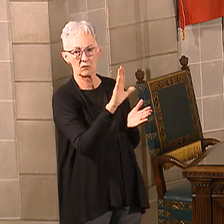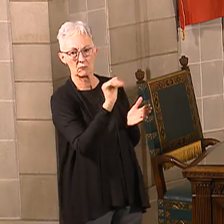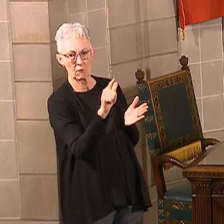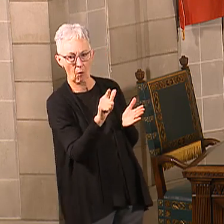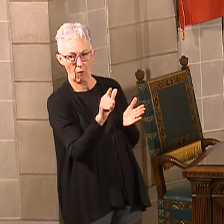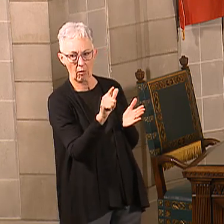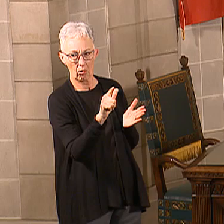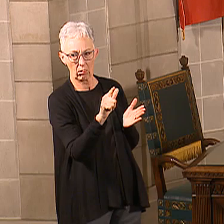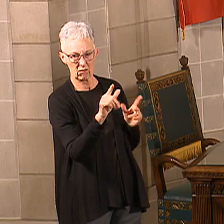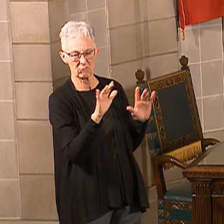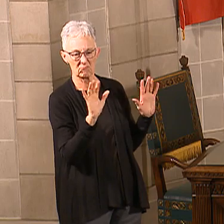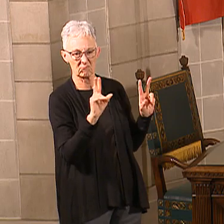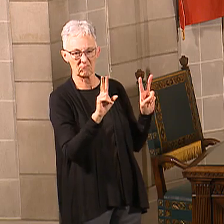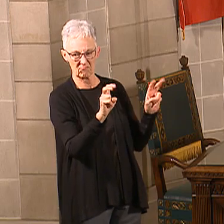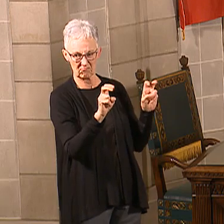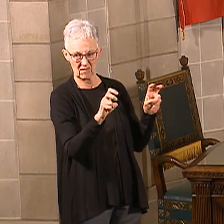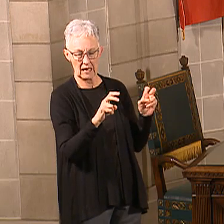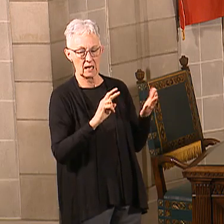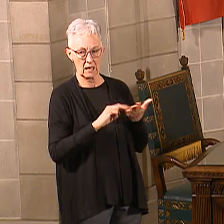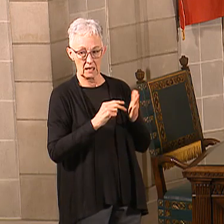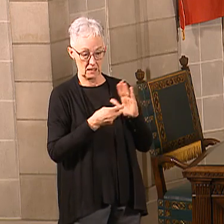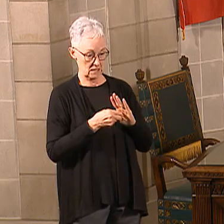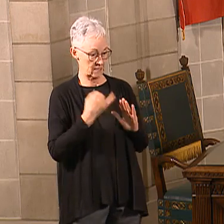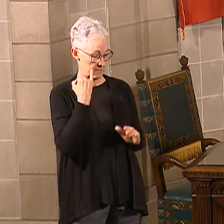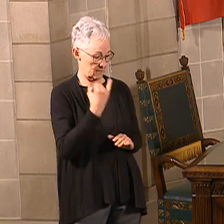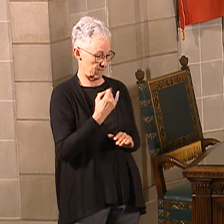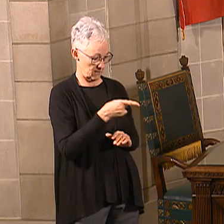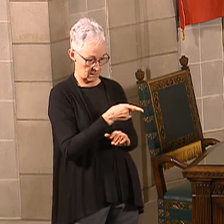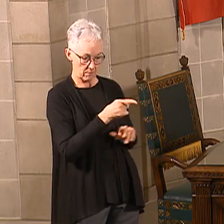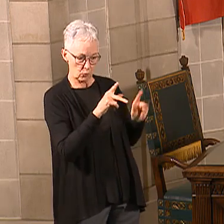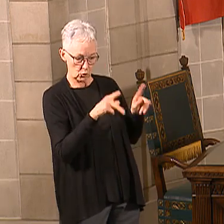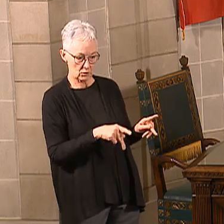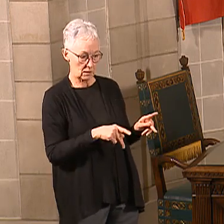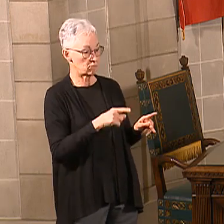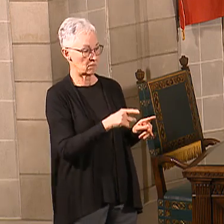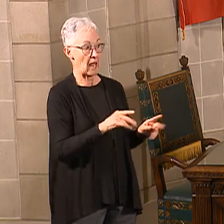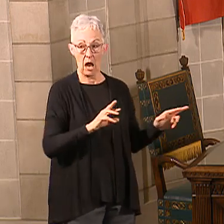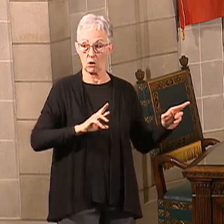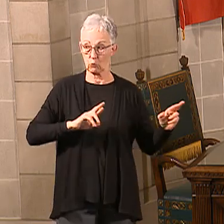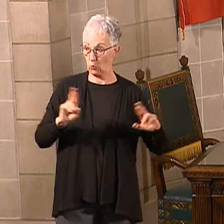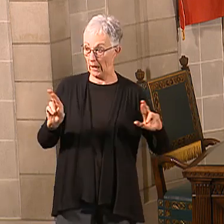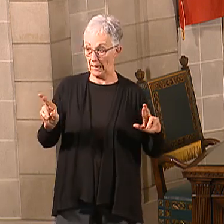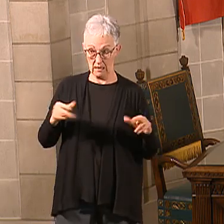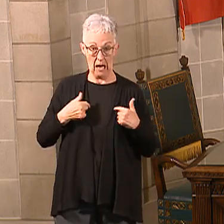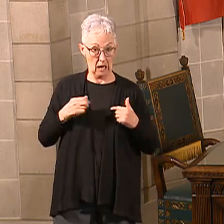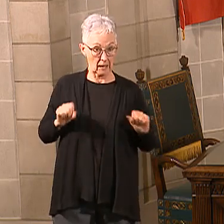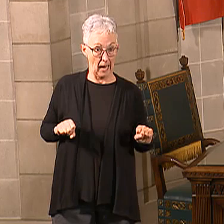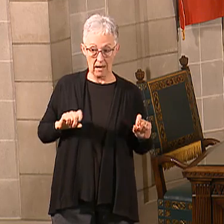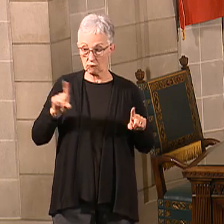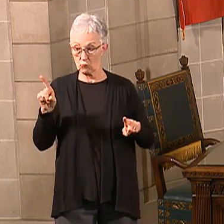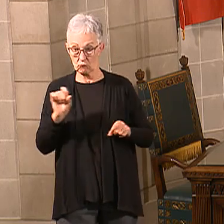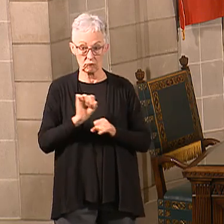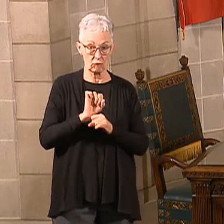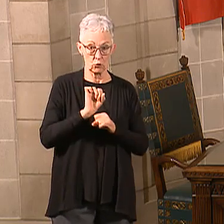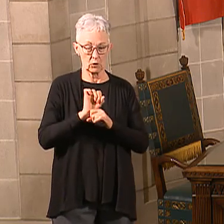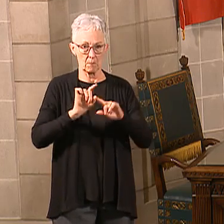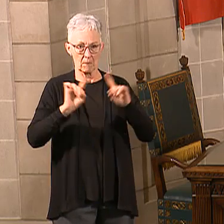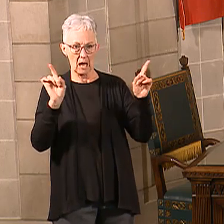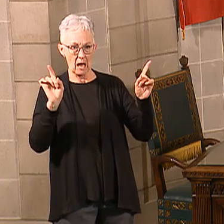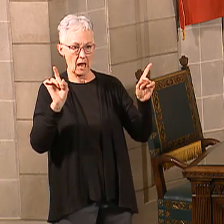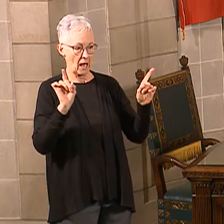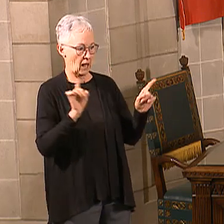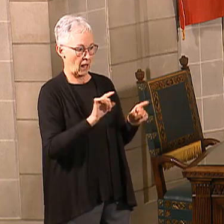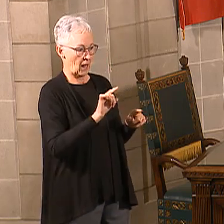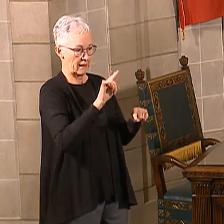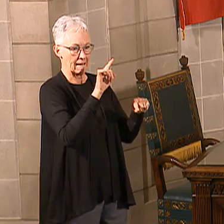that contemplates is, you know, if somebody is ready to work, but for some reason they're not